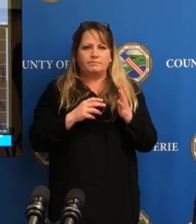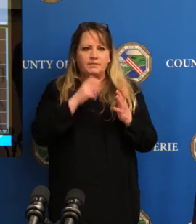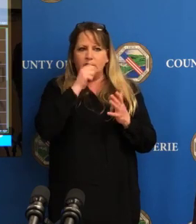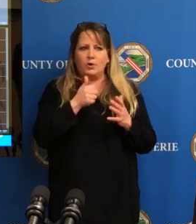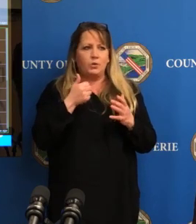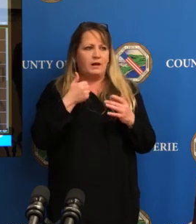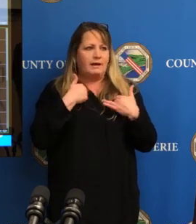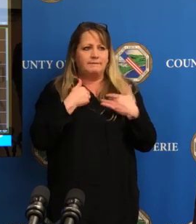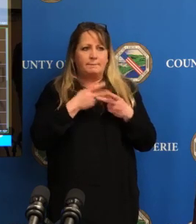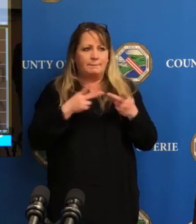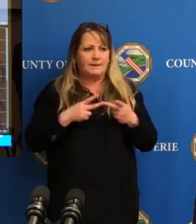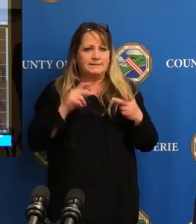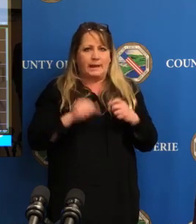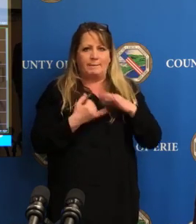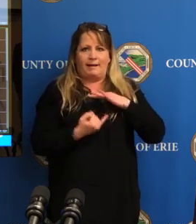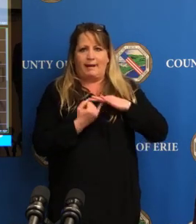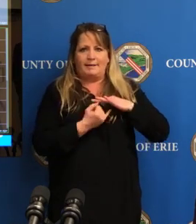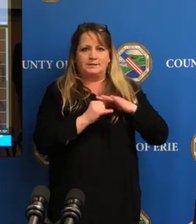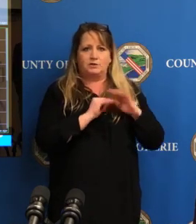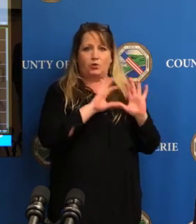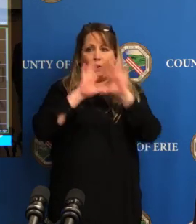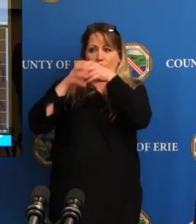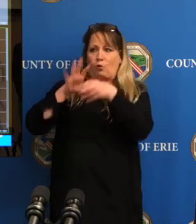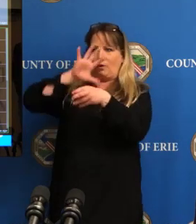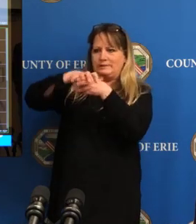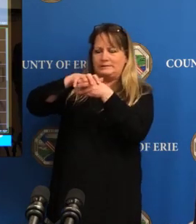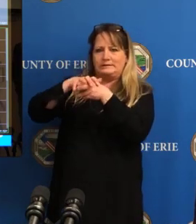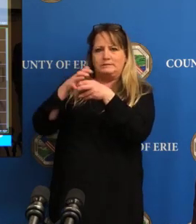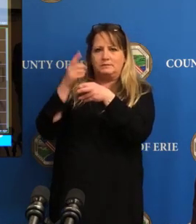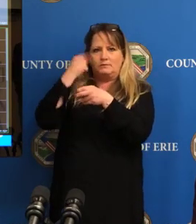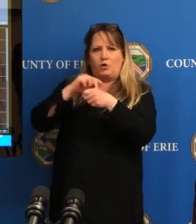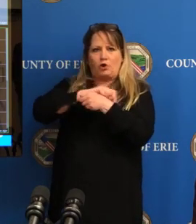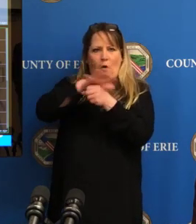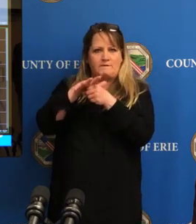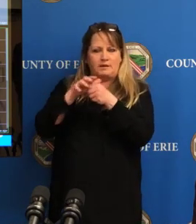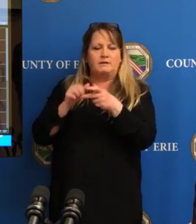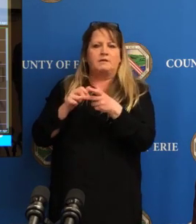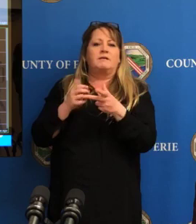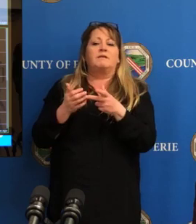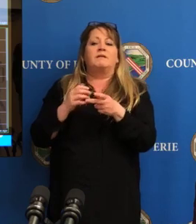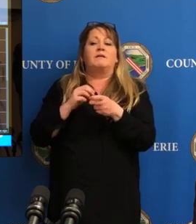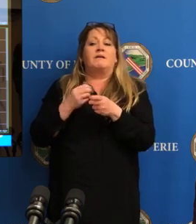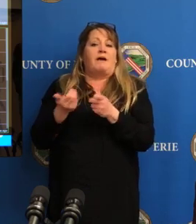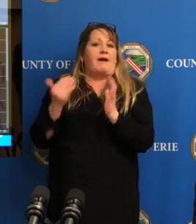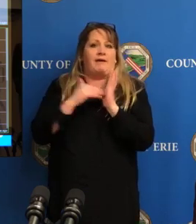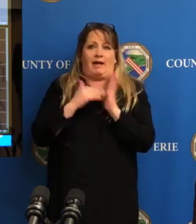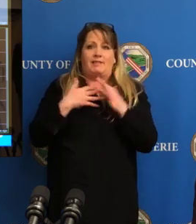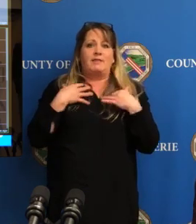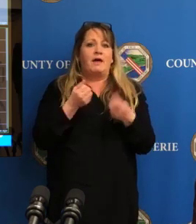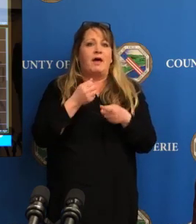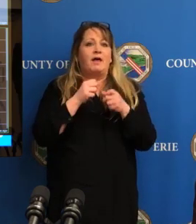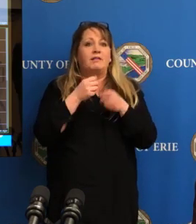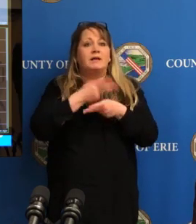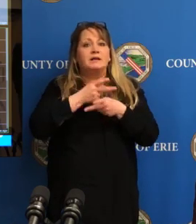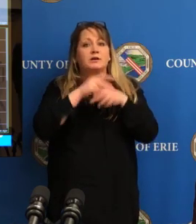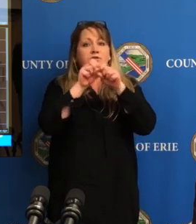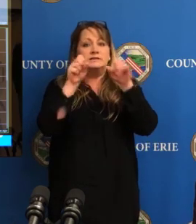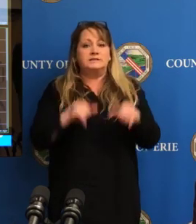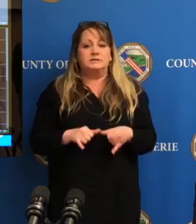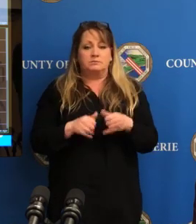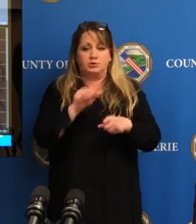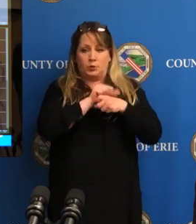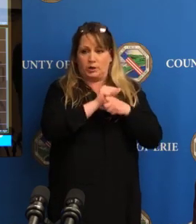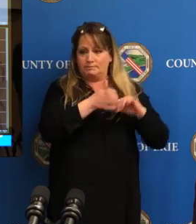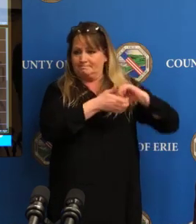can stay in isolation or quarantine for COVID-19. So again, our healthcare systems are working with the county to come together as